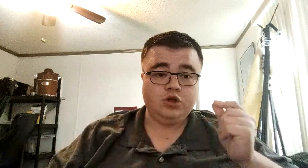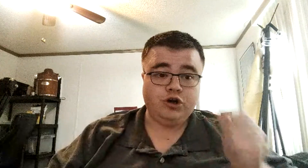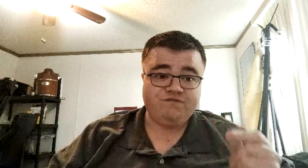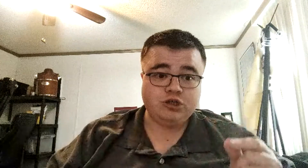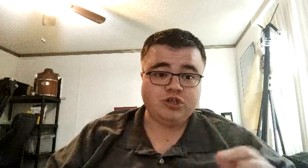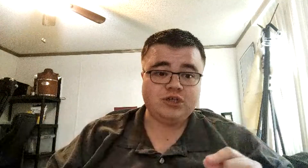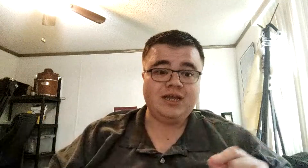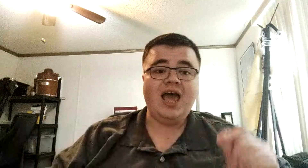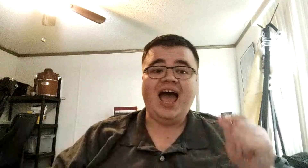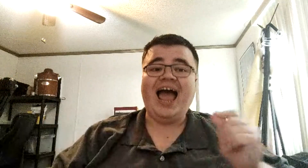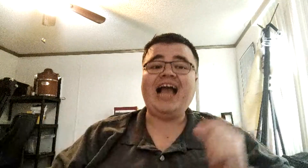University